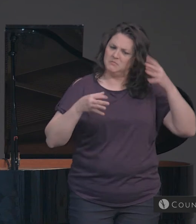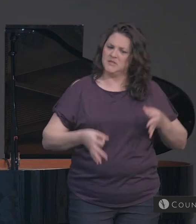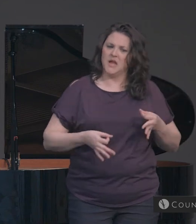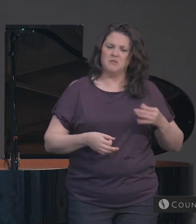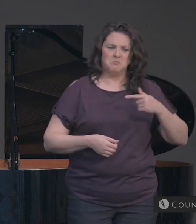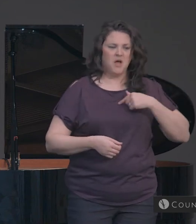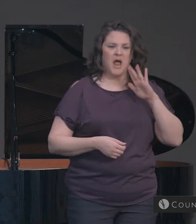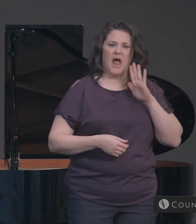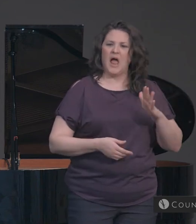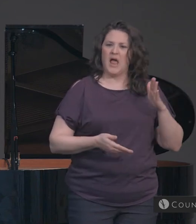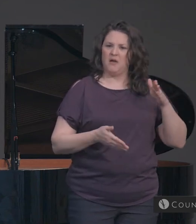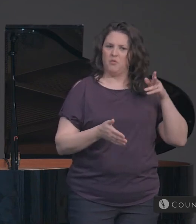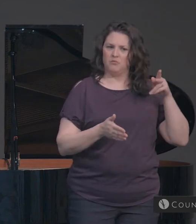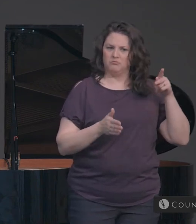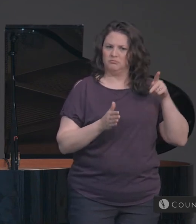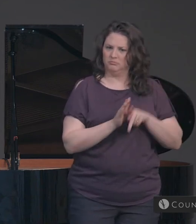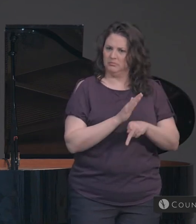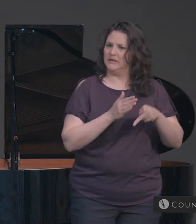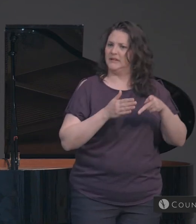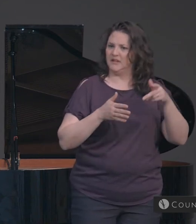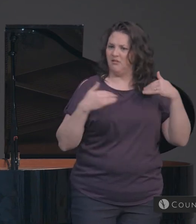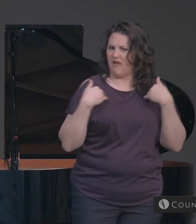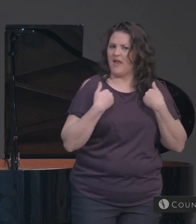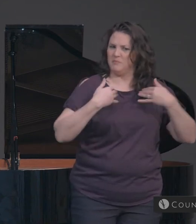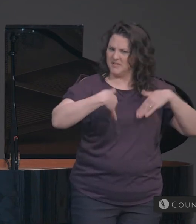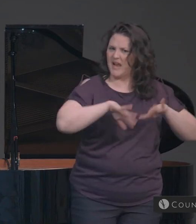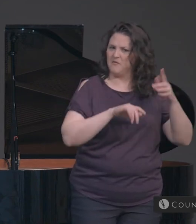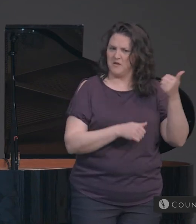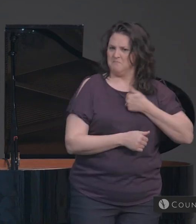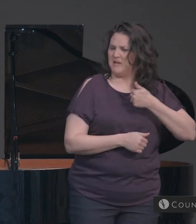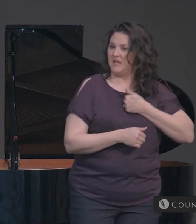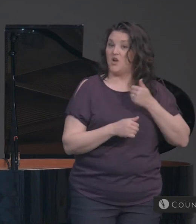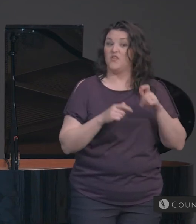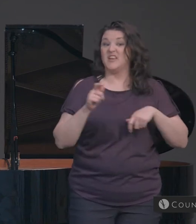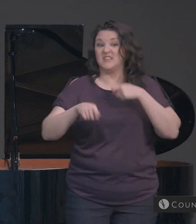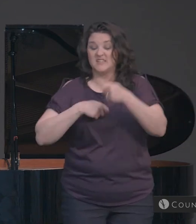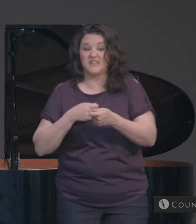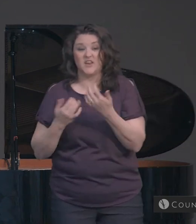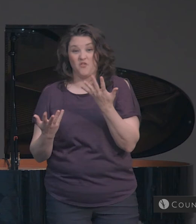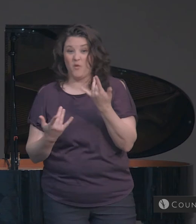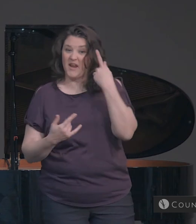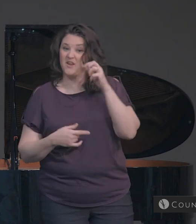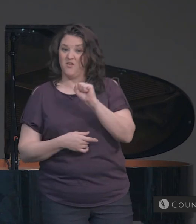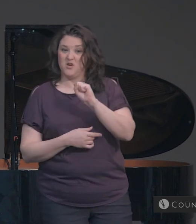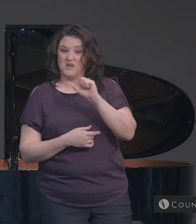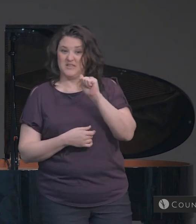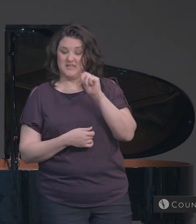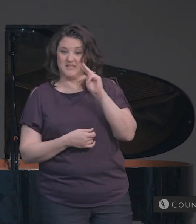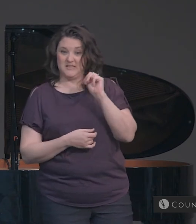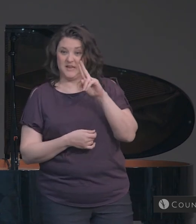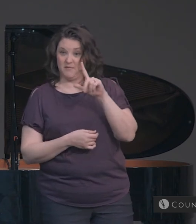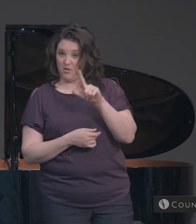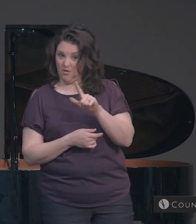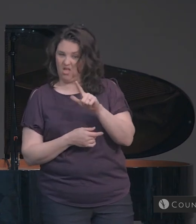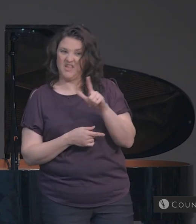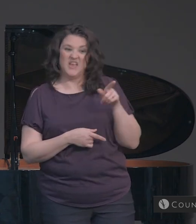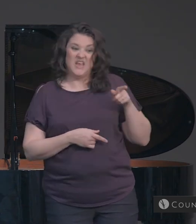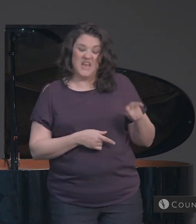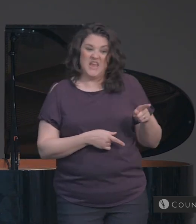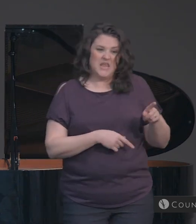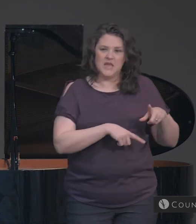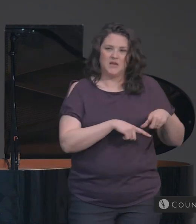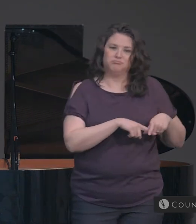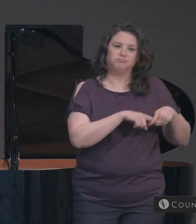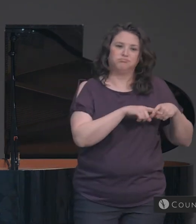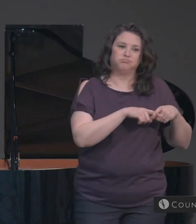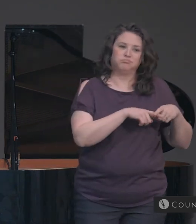waiting for Samuel to show up. He spared Agag, the king of the Amalekites, and some of the stuff,